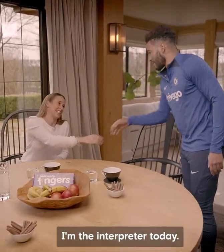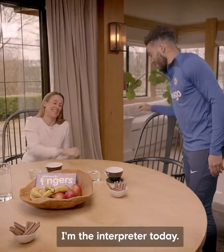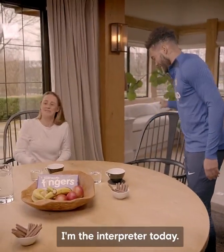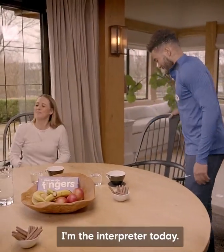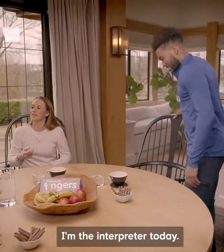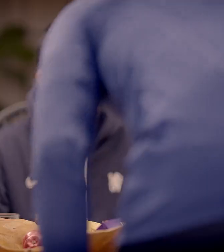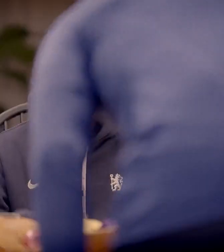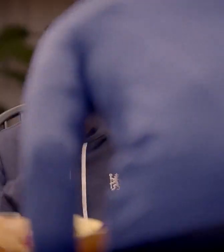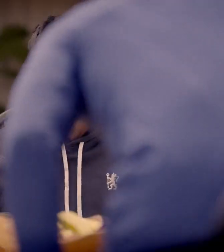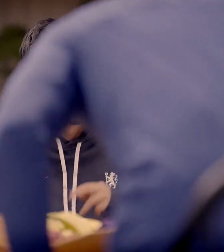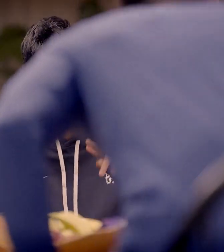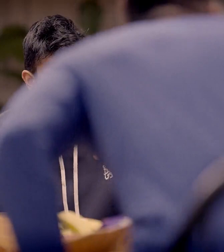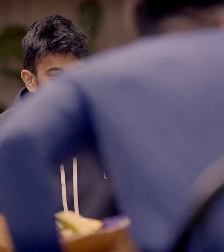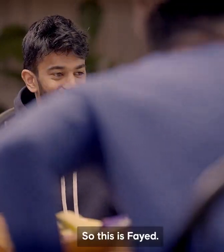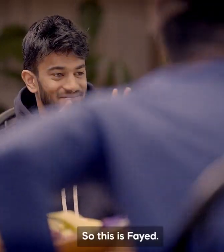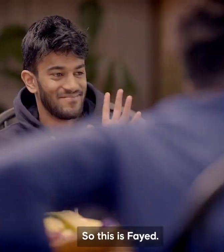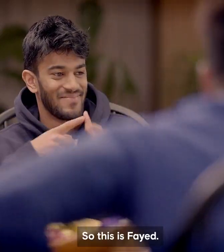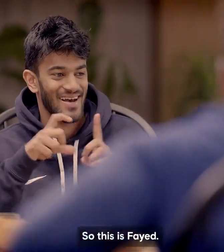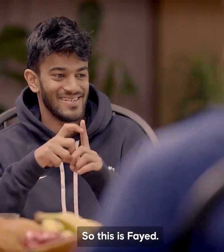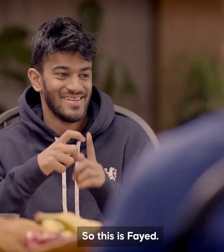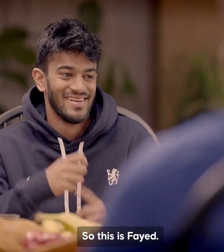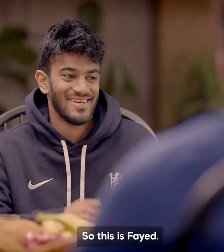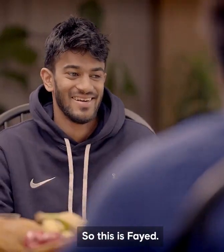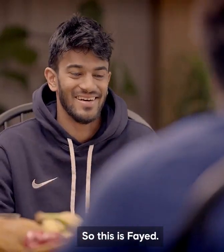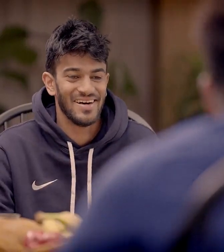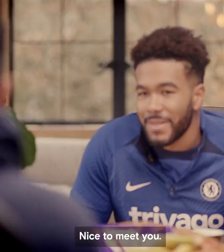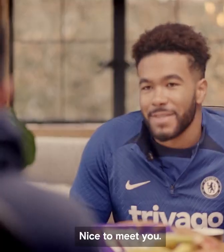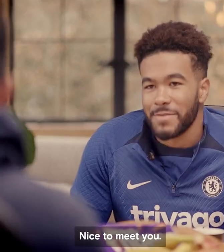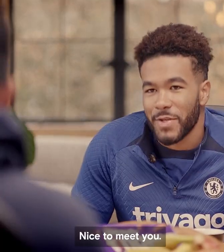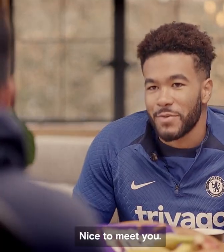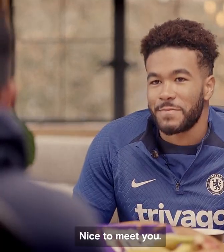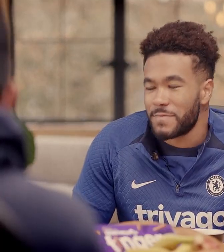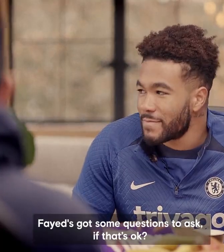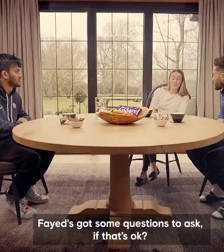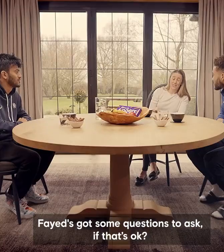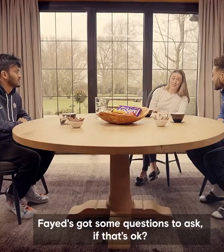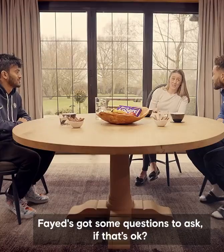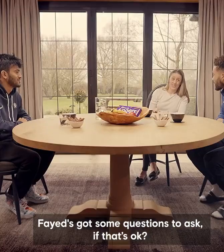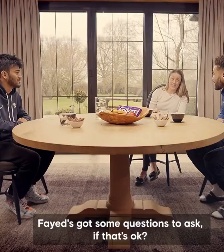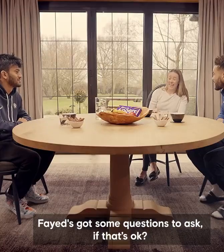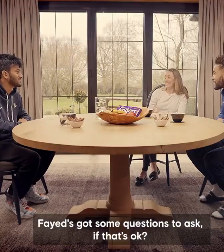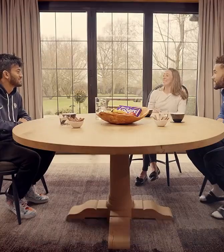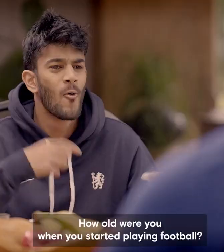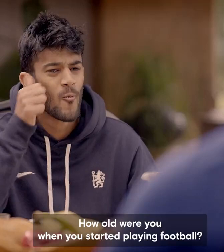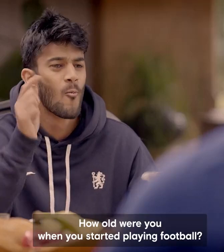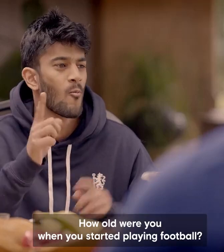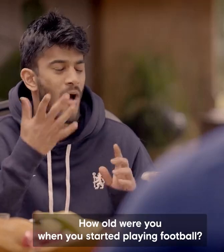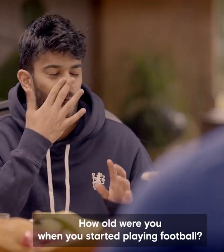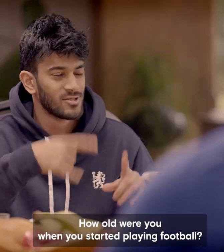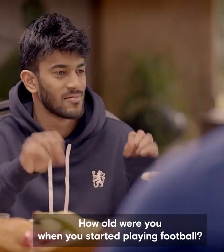today. Introduce yourself. So, this is Fayed. Nice to meet you. Fayed's got some questions to ask, if that's okay. How